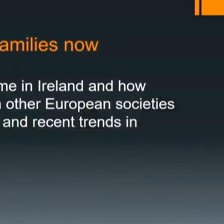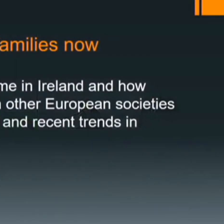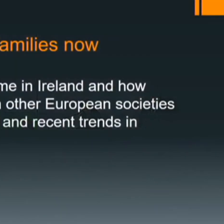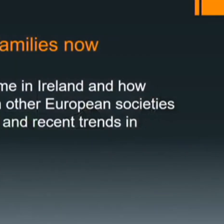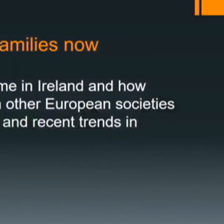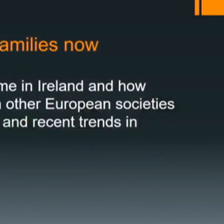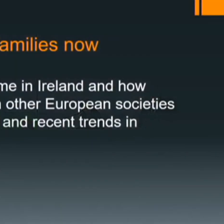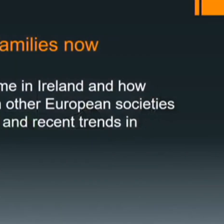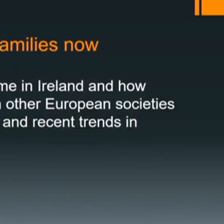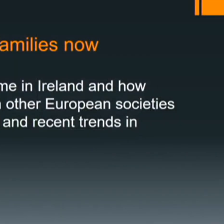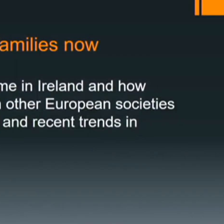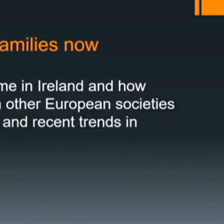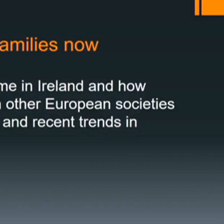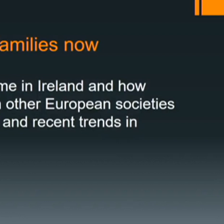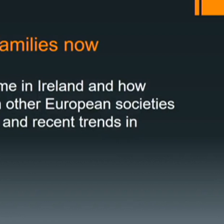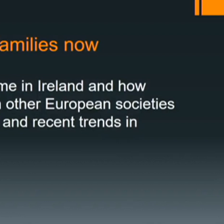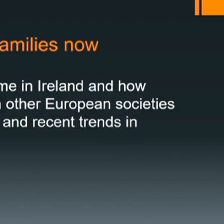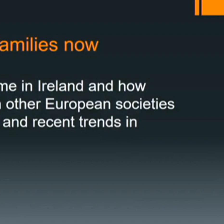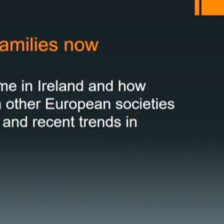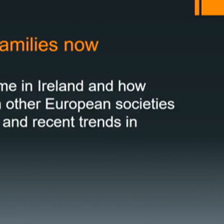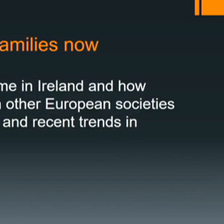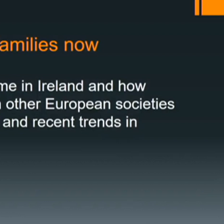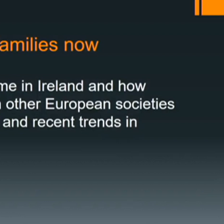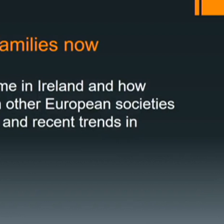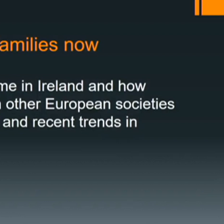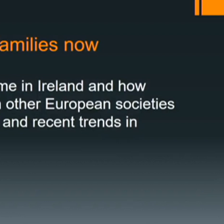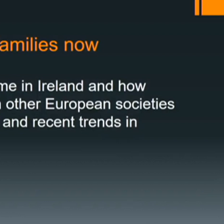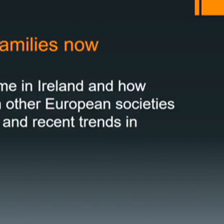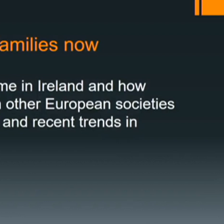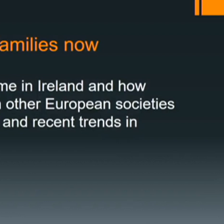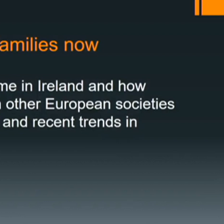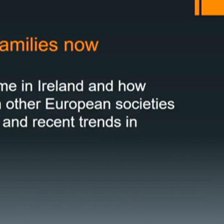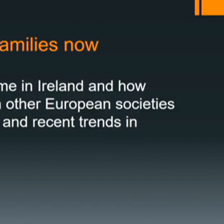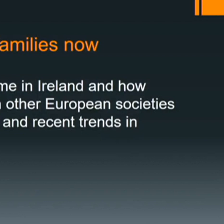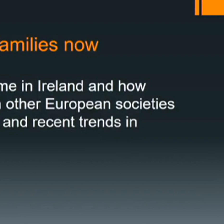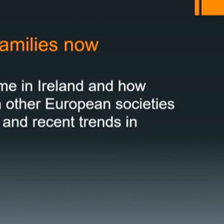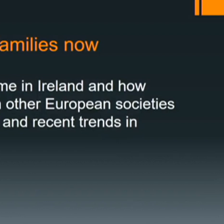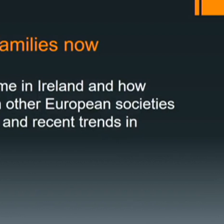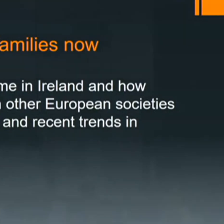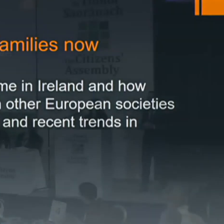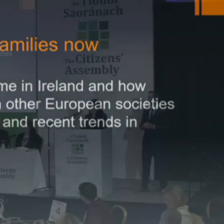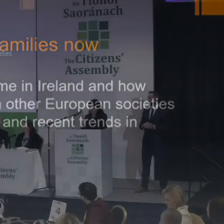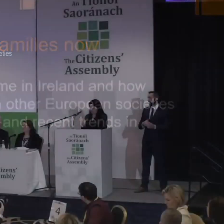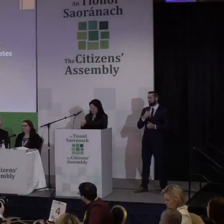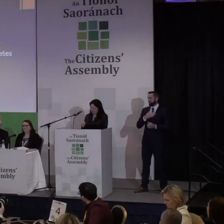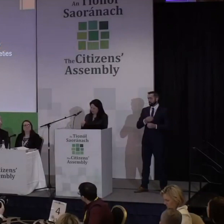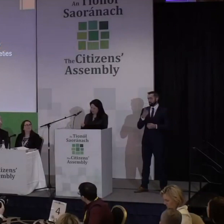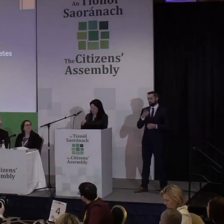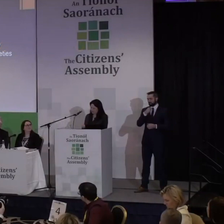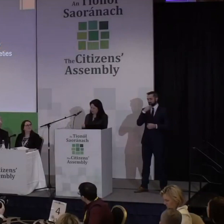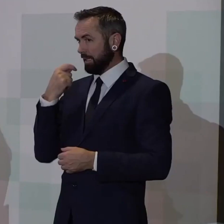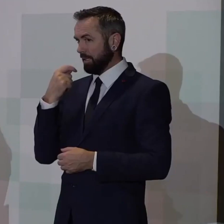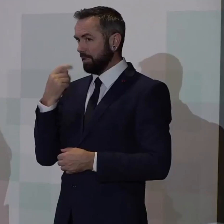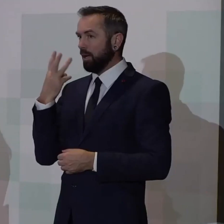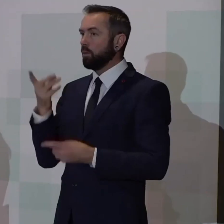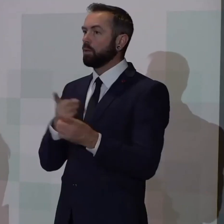now and how the family has changed over time. And I just want to say that I want to